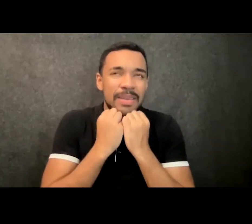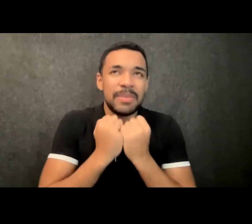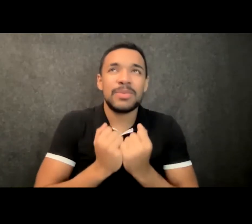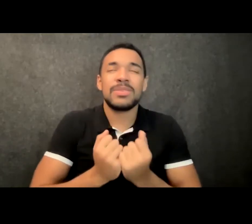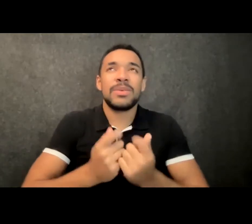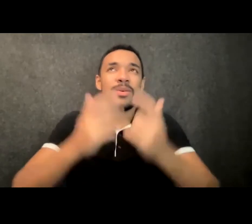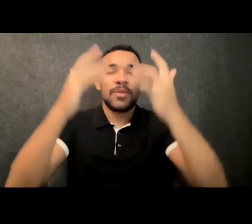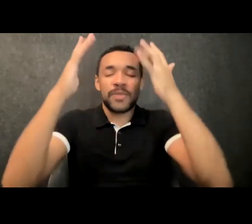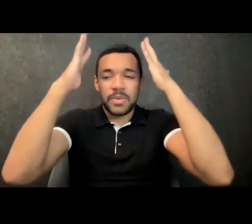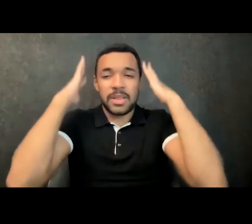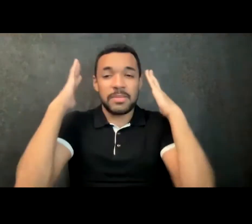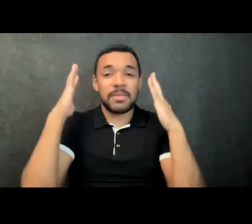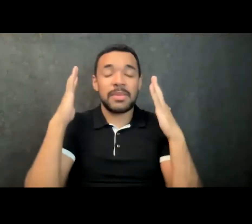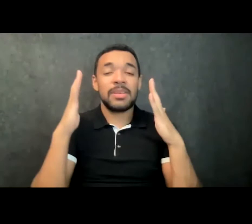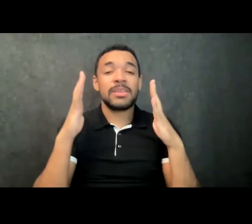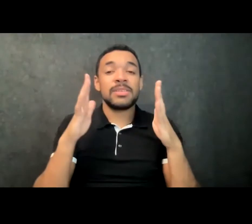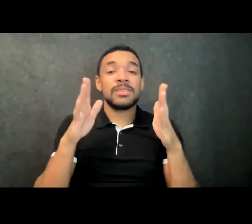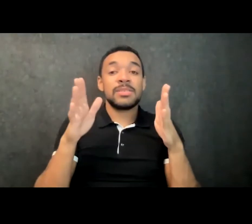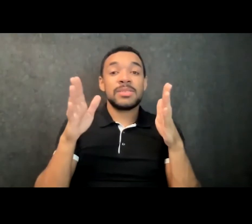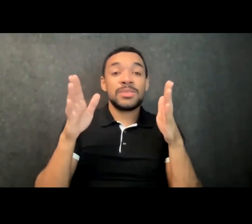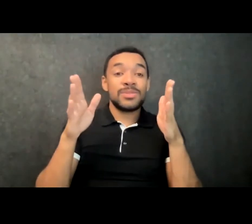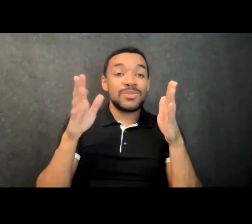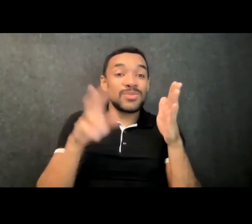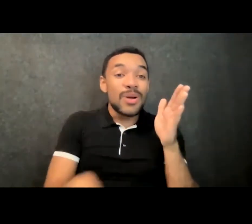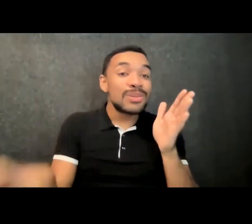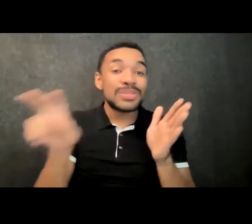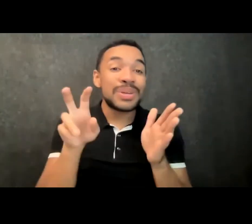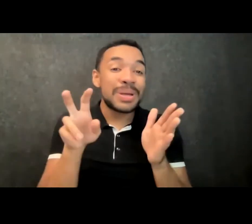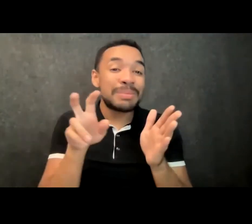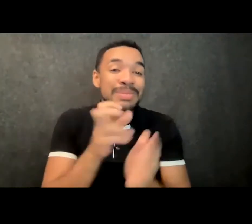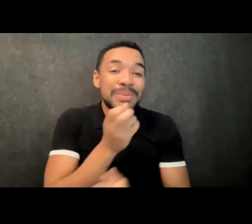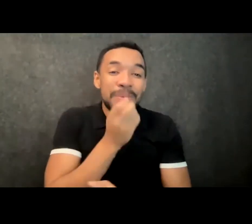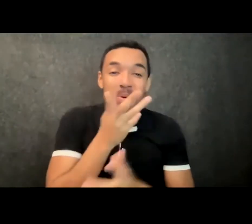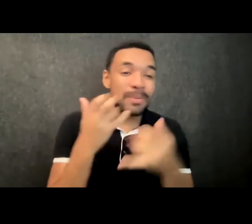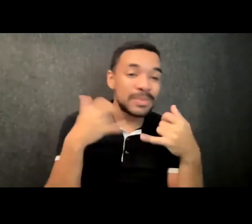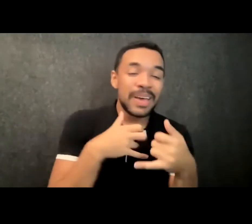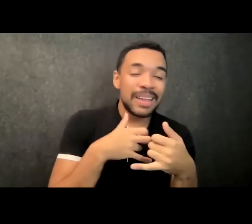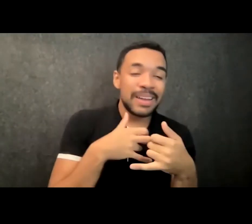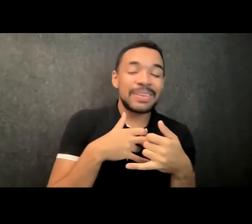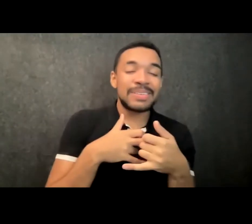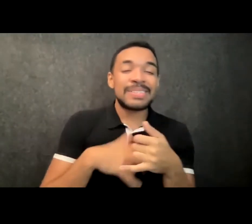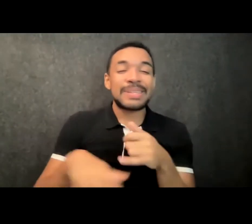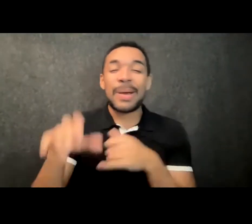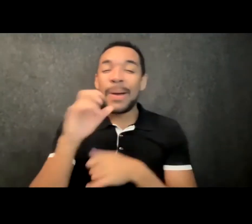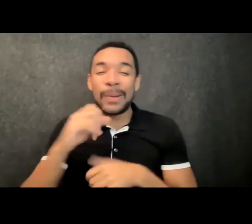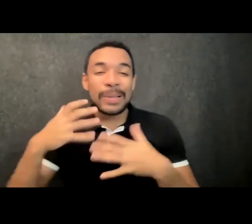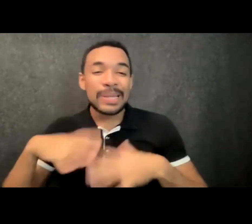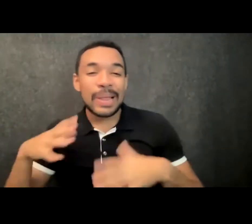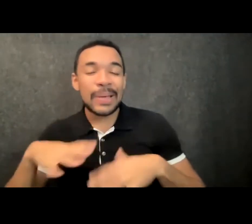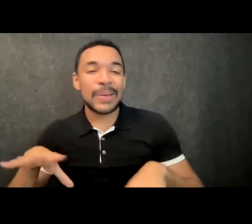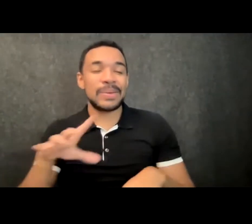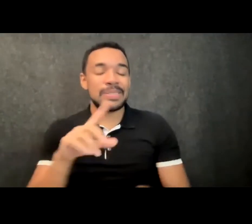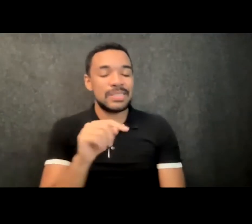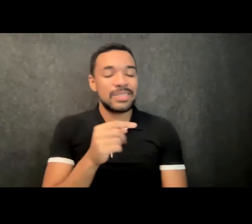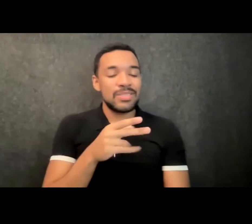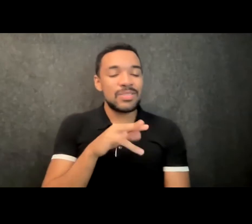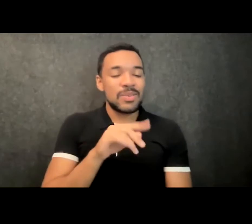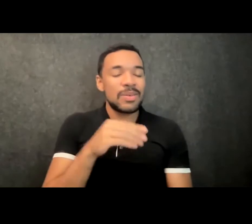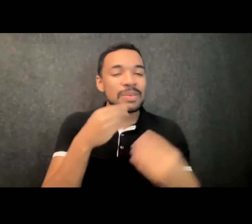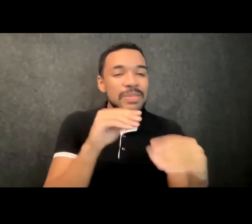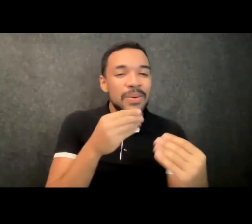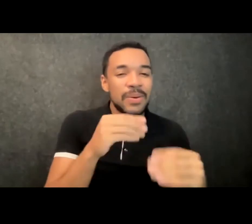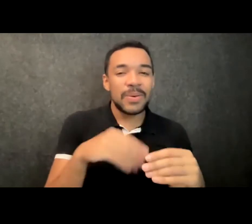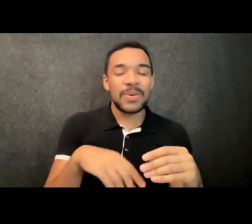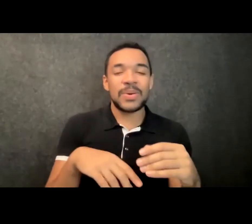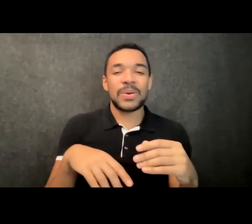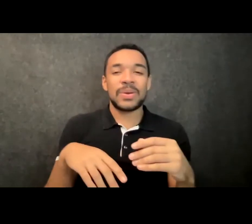Road trips, warm sweaters, vintage clothes, thrift stores, booths with turquoise jewelry